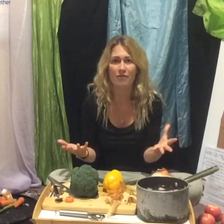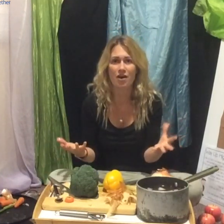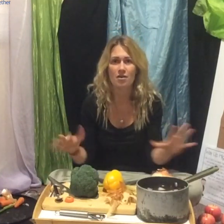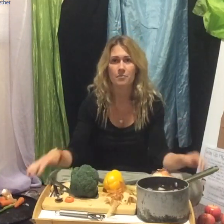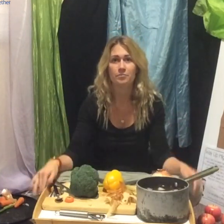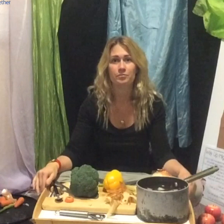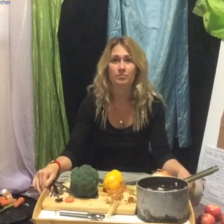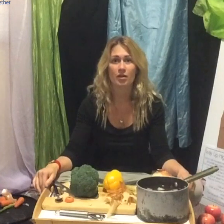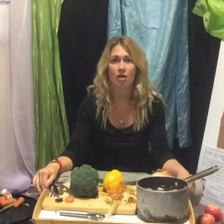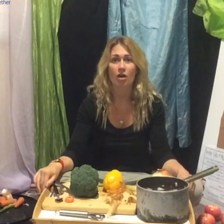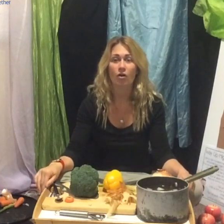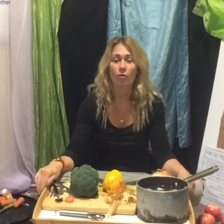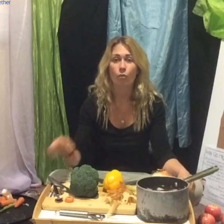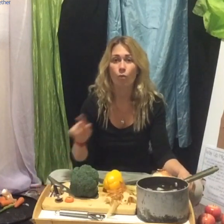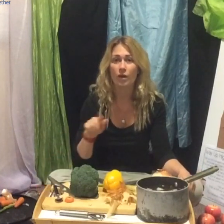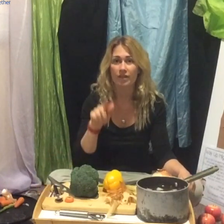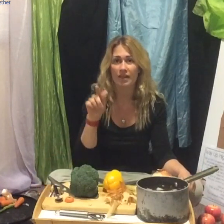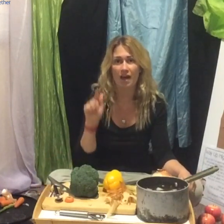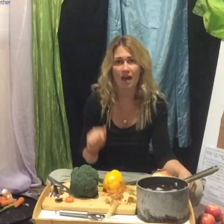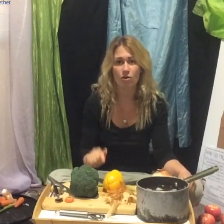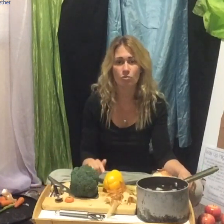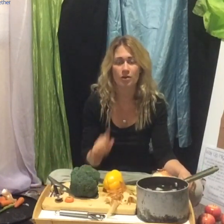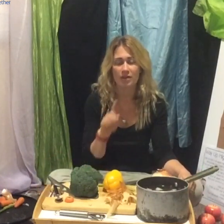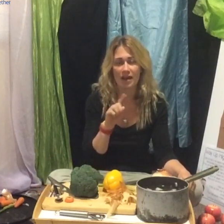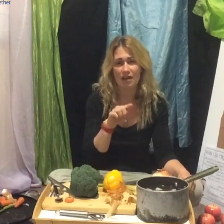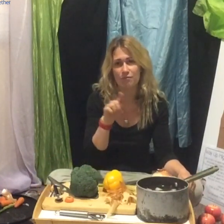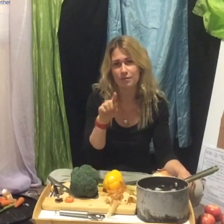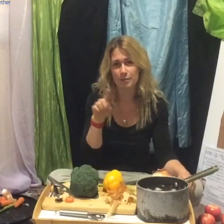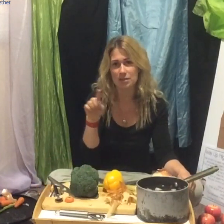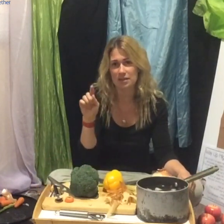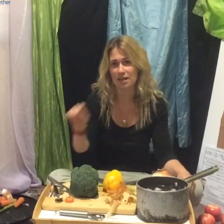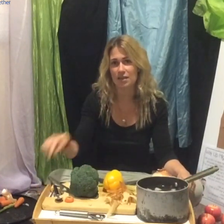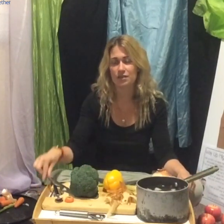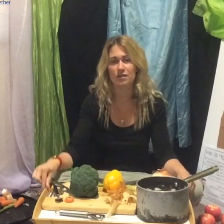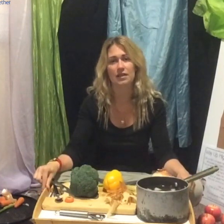ever, with the help of everybody in the village.